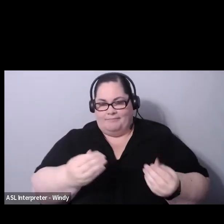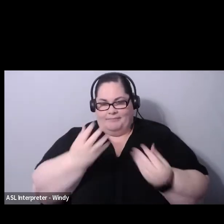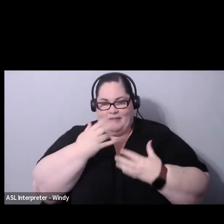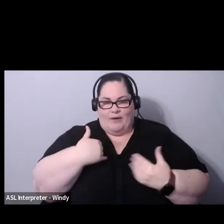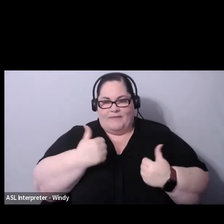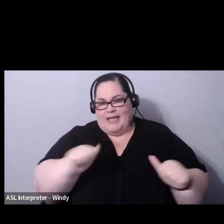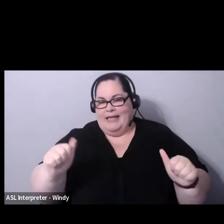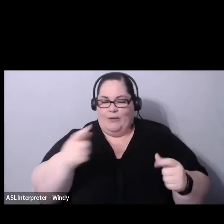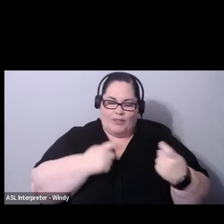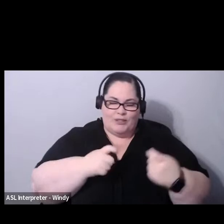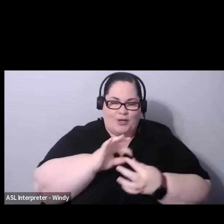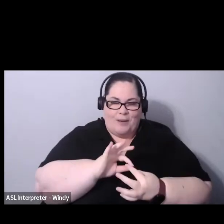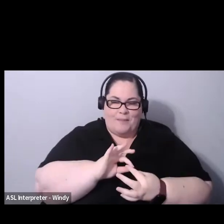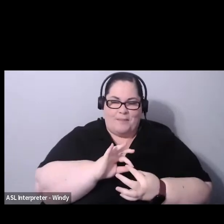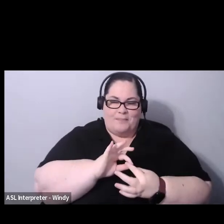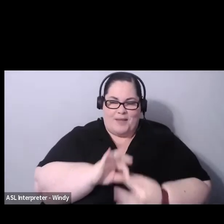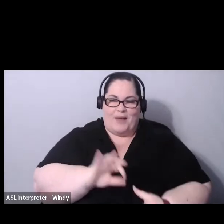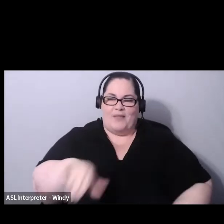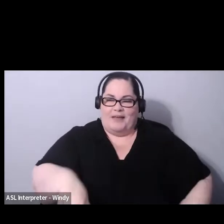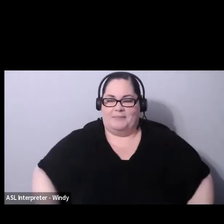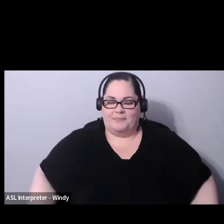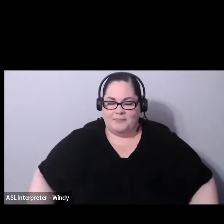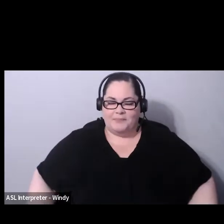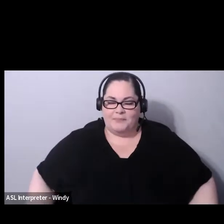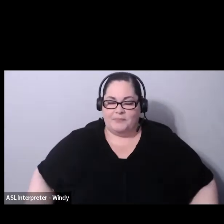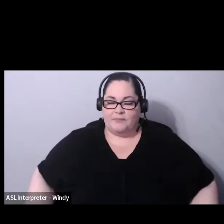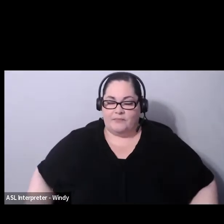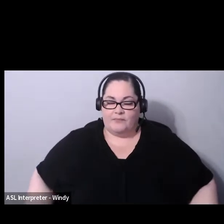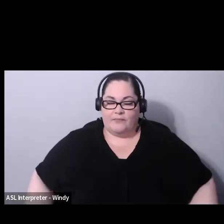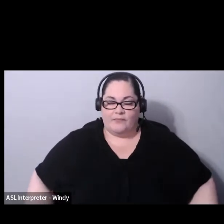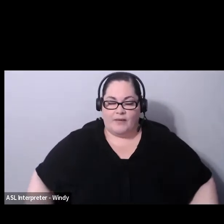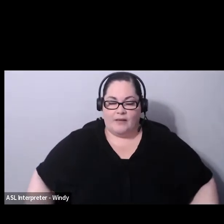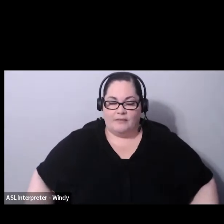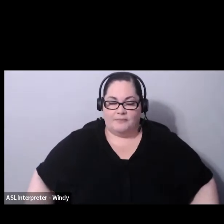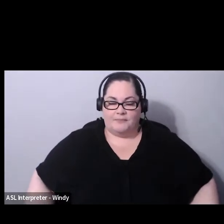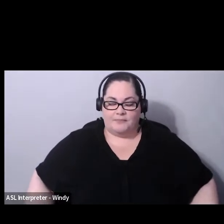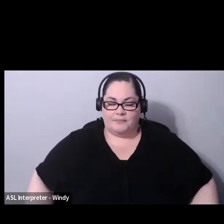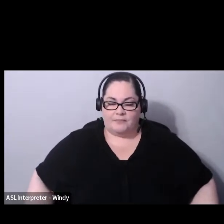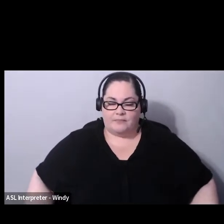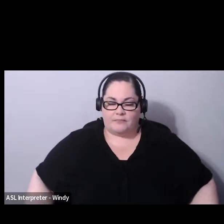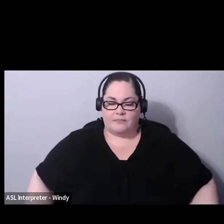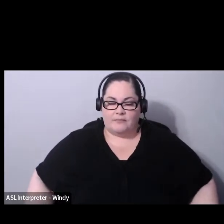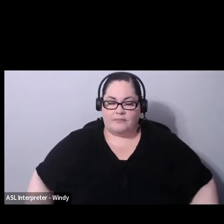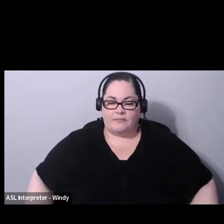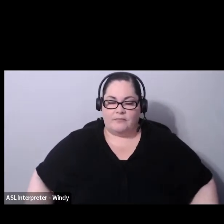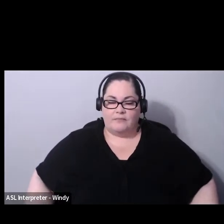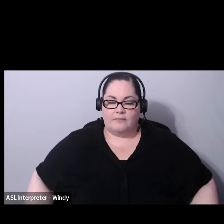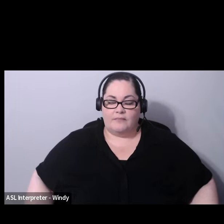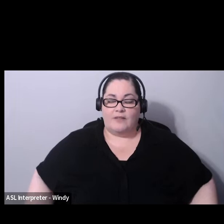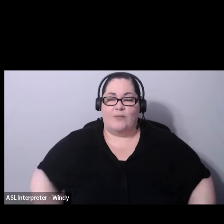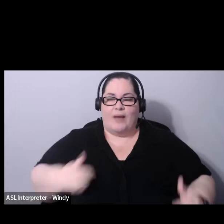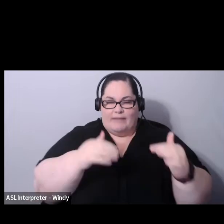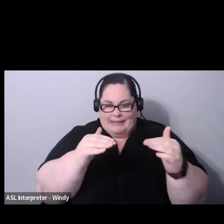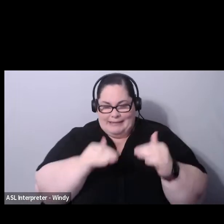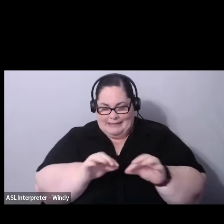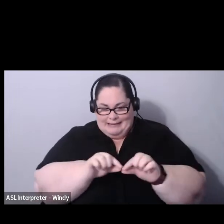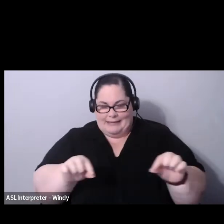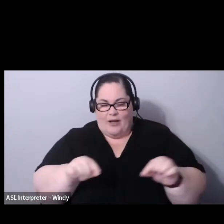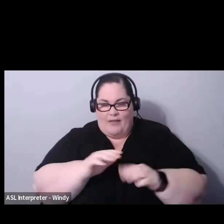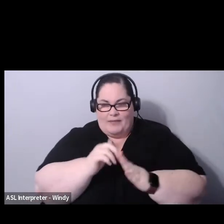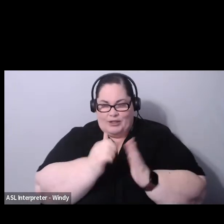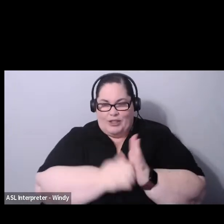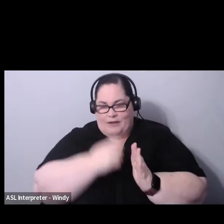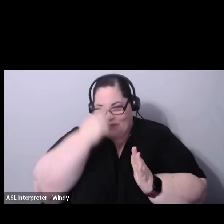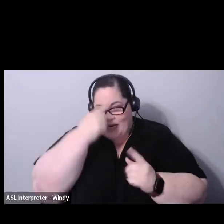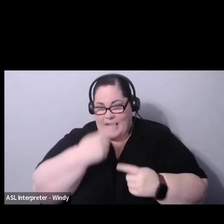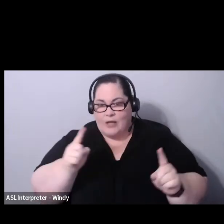that. And if there's any other, and we have another agenda item for announcements or just general information, does anybody